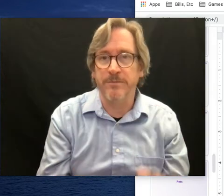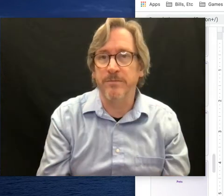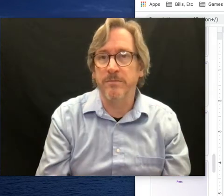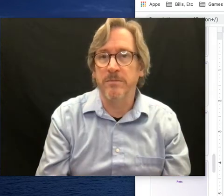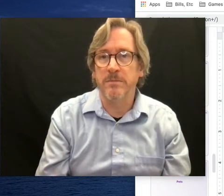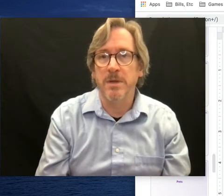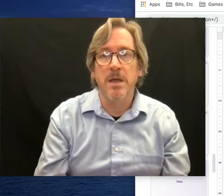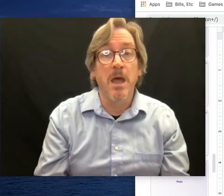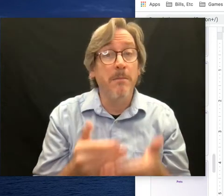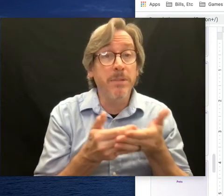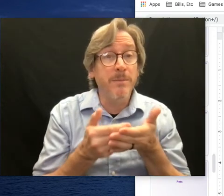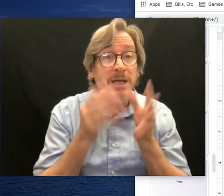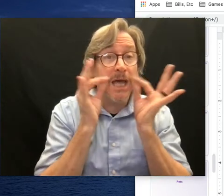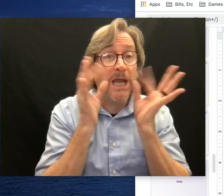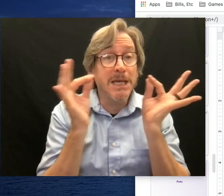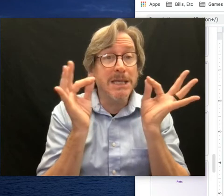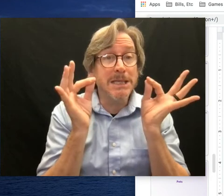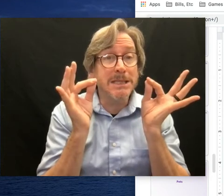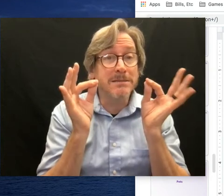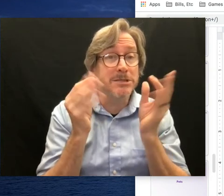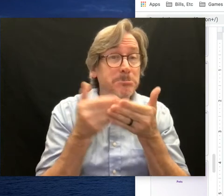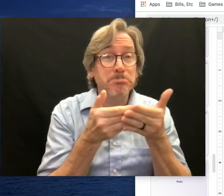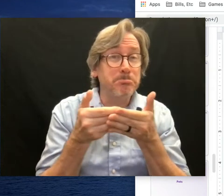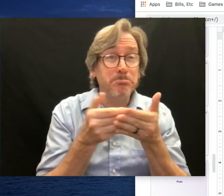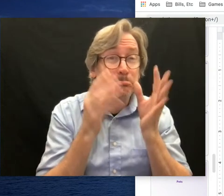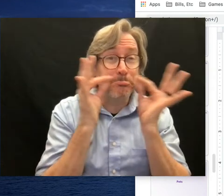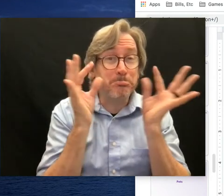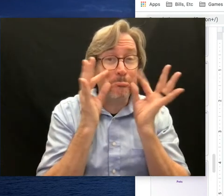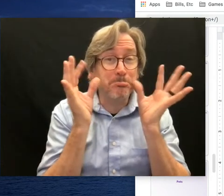clear. Baby cat.